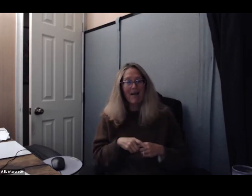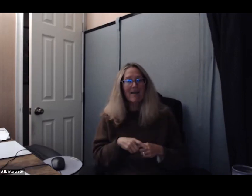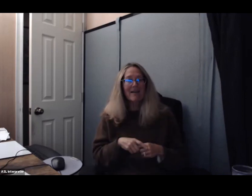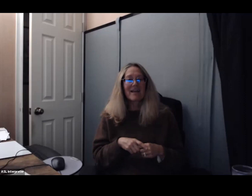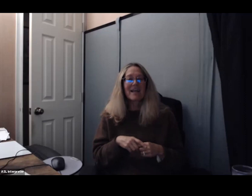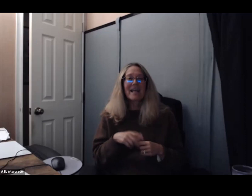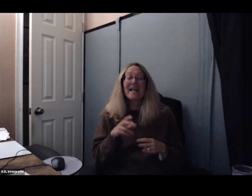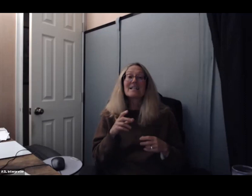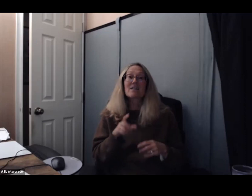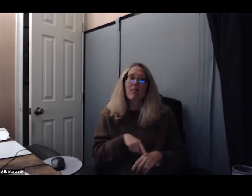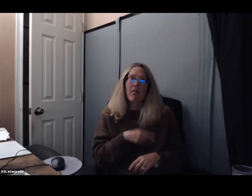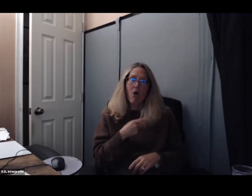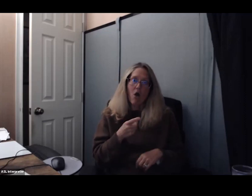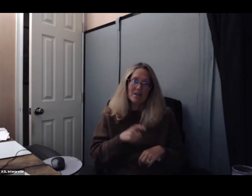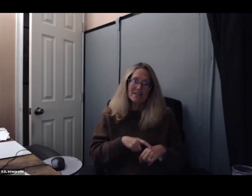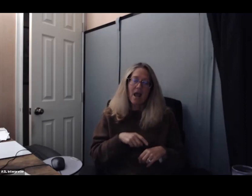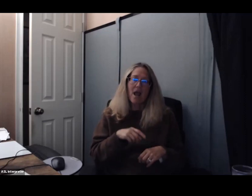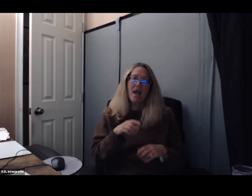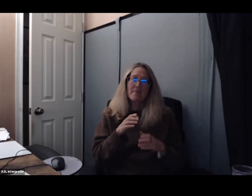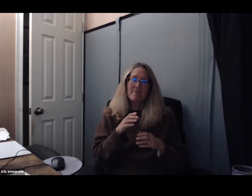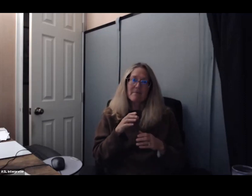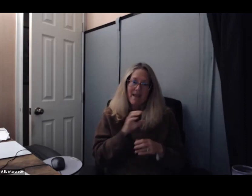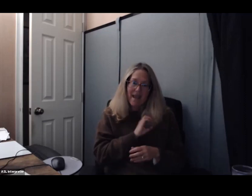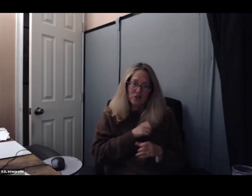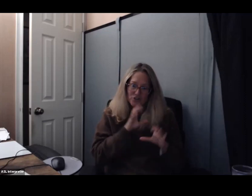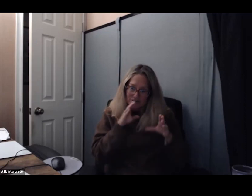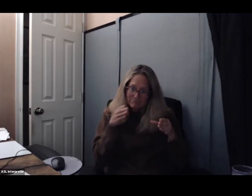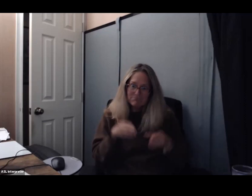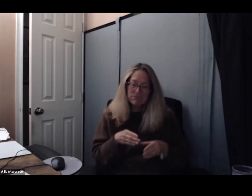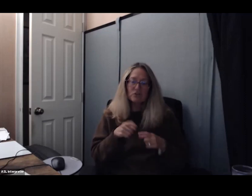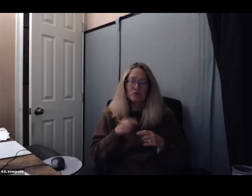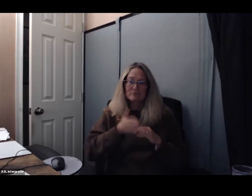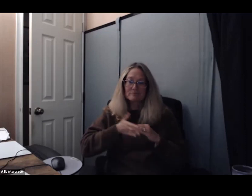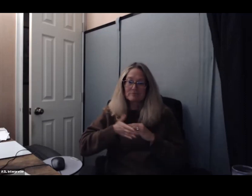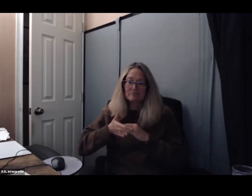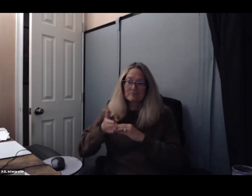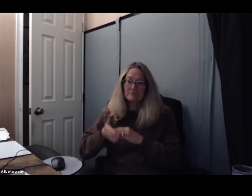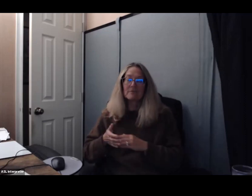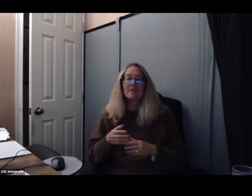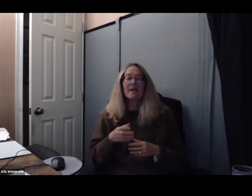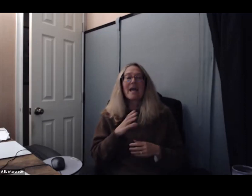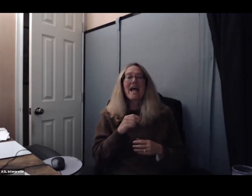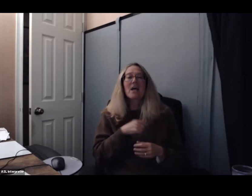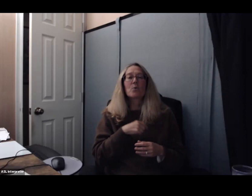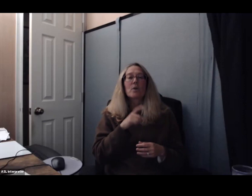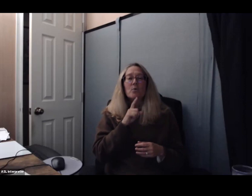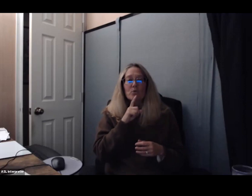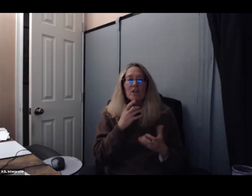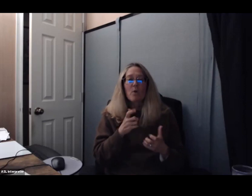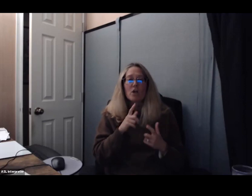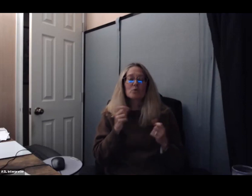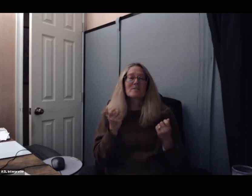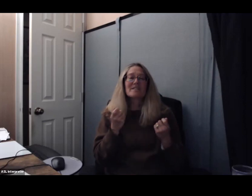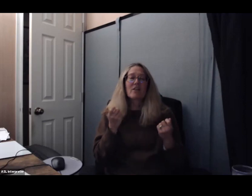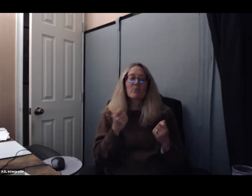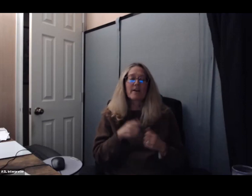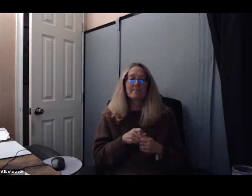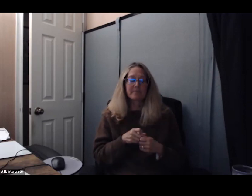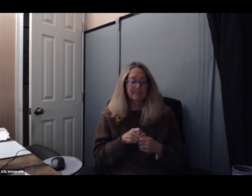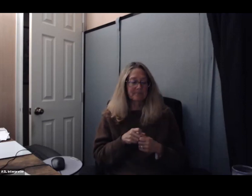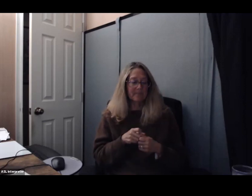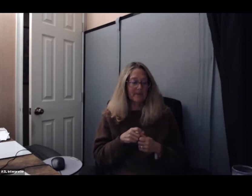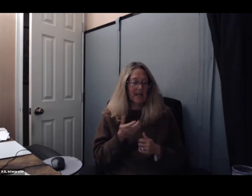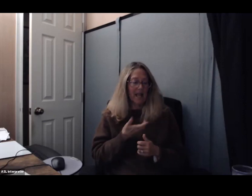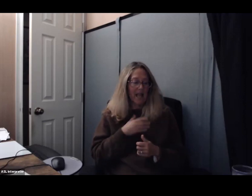is lengthy. It requires a lot of time, energy, and effort to complete. And it's something we really want to celebrate.